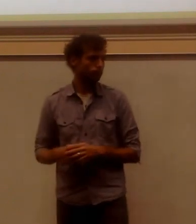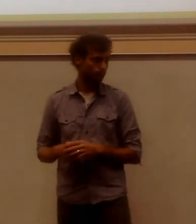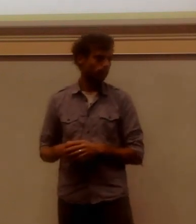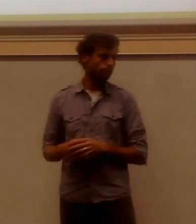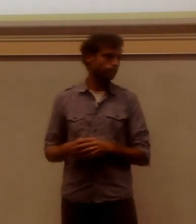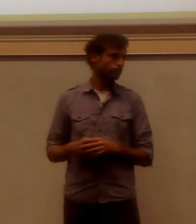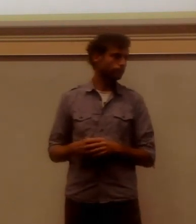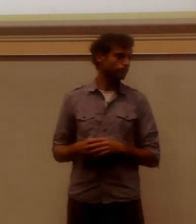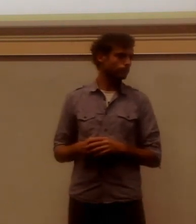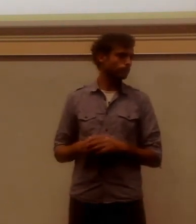European Parliament and so on.